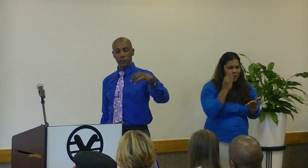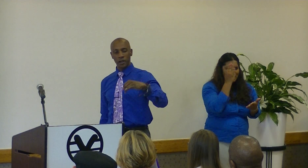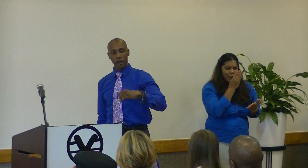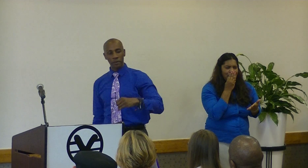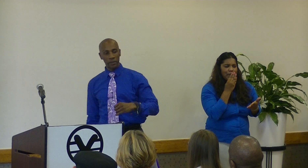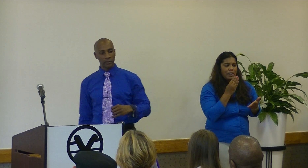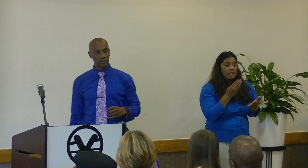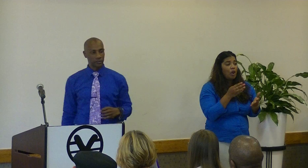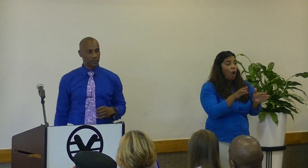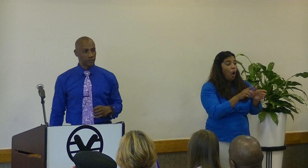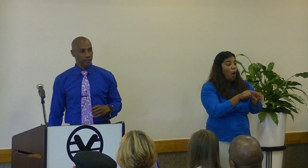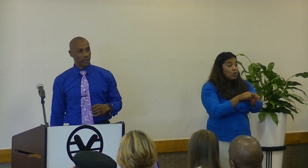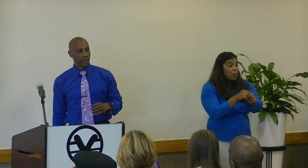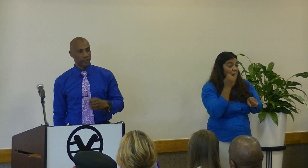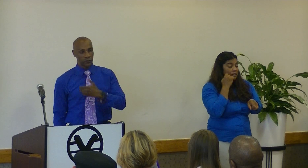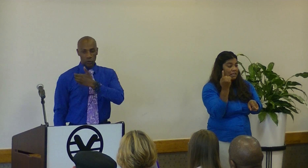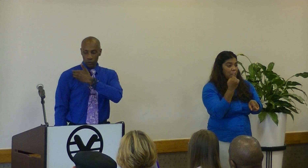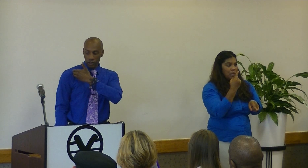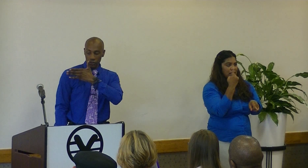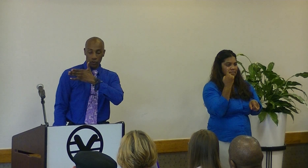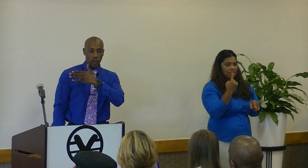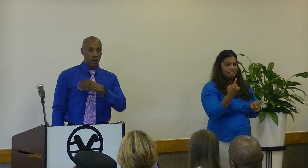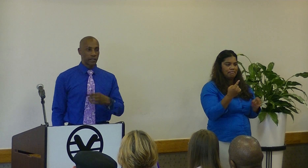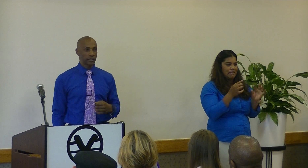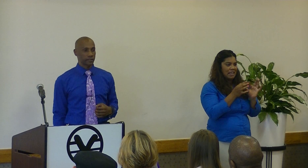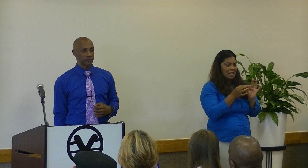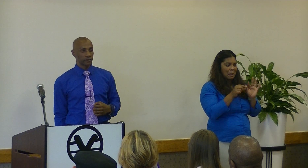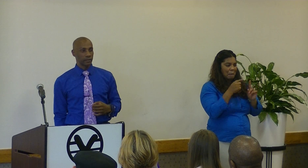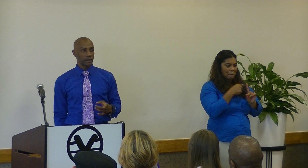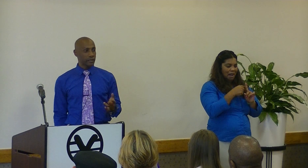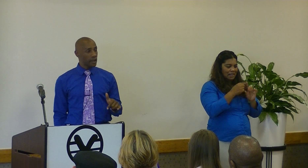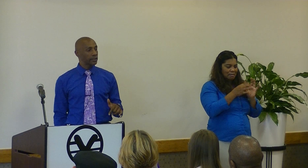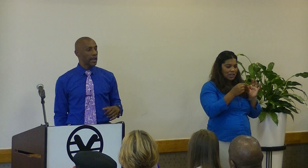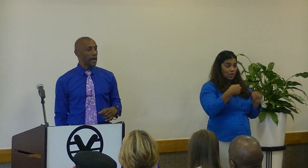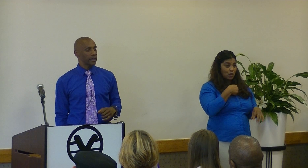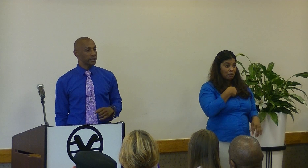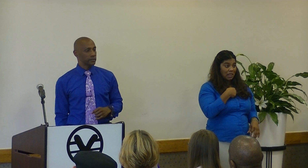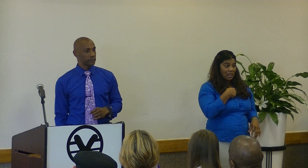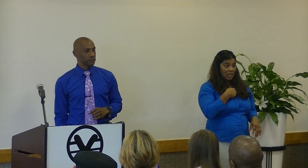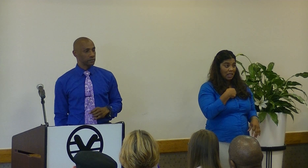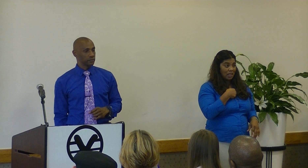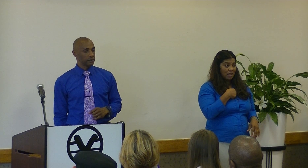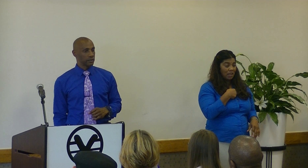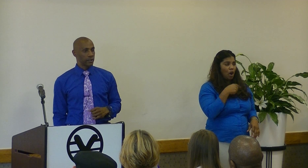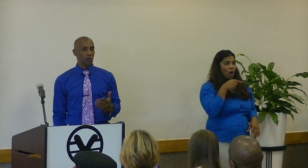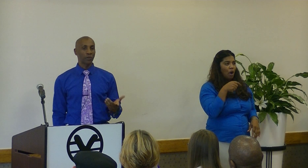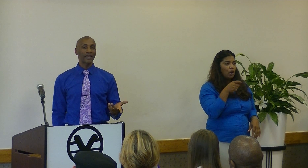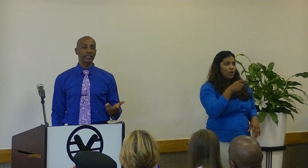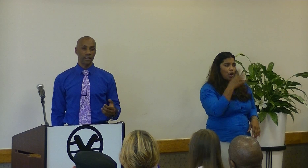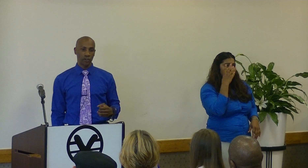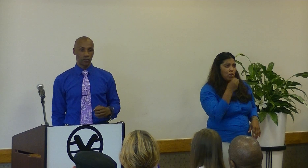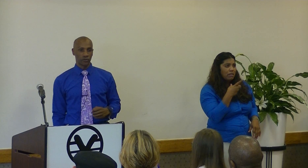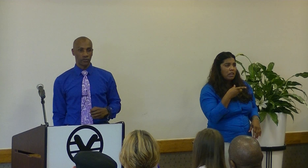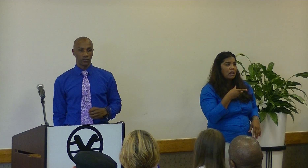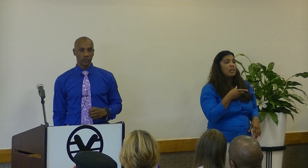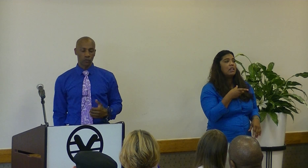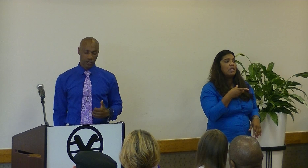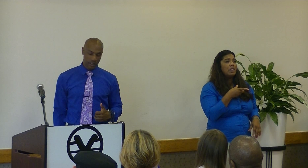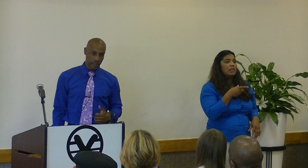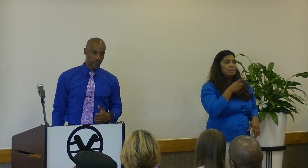someone gives you a compliment, if you disregard it, it's unkind. They are blessing